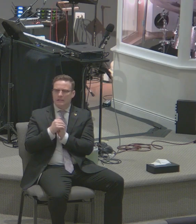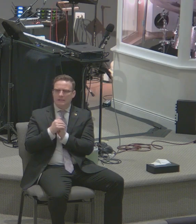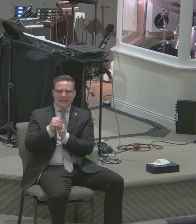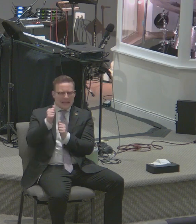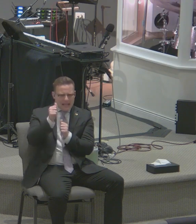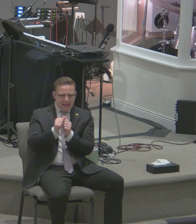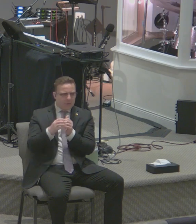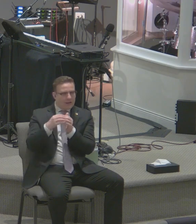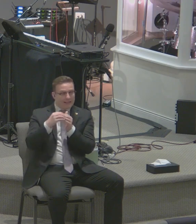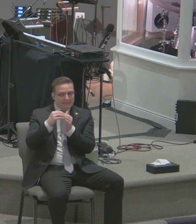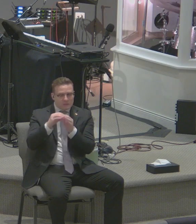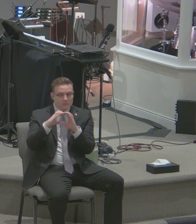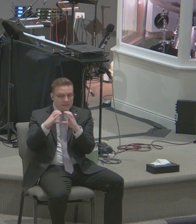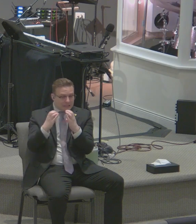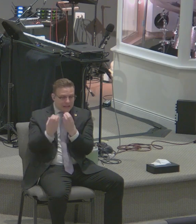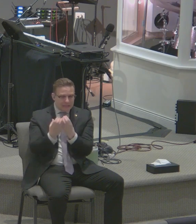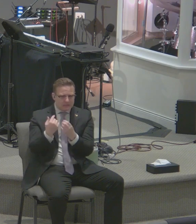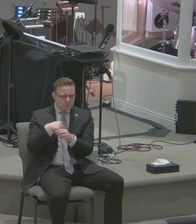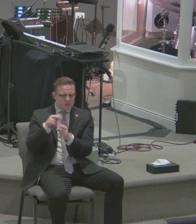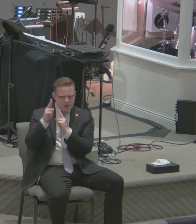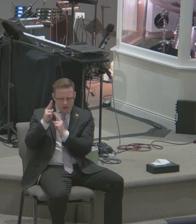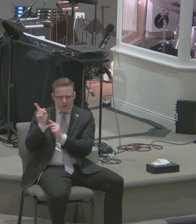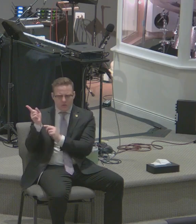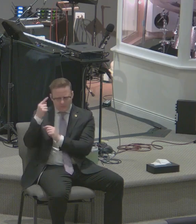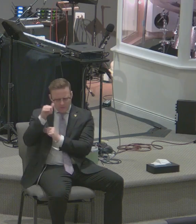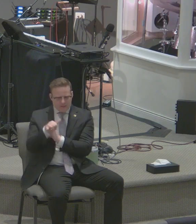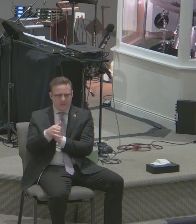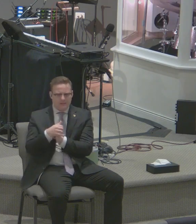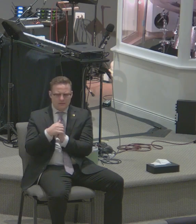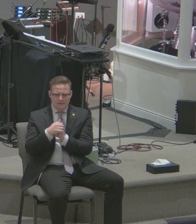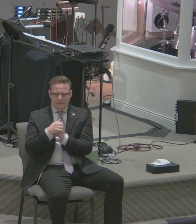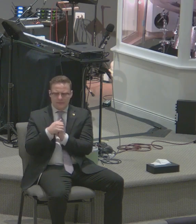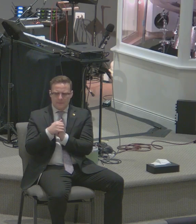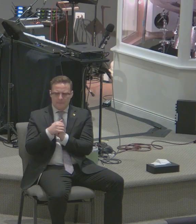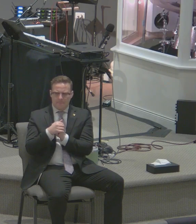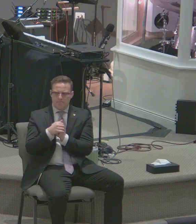Every leadership training, we honor you for that.